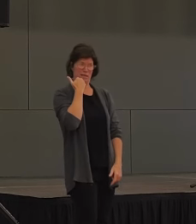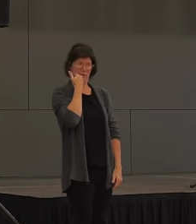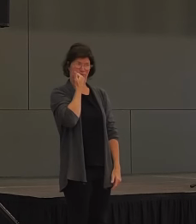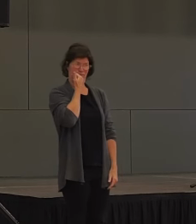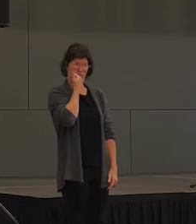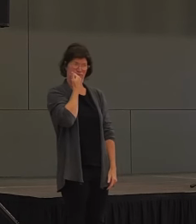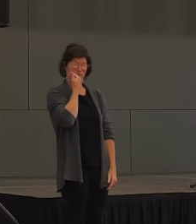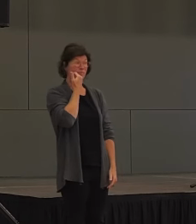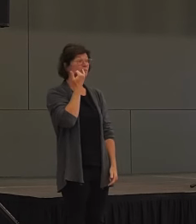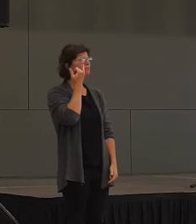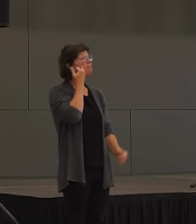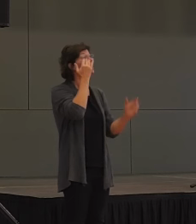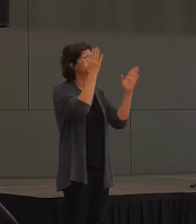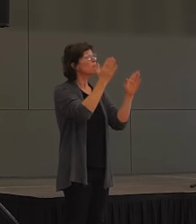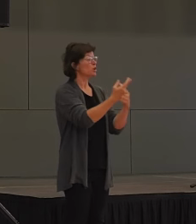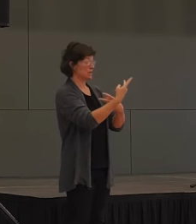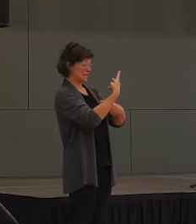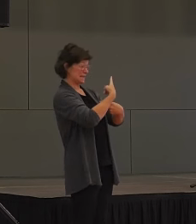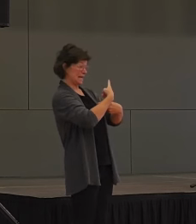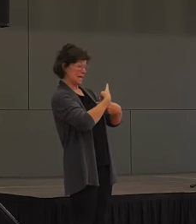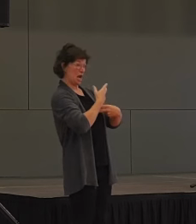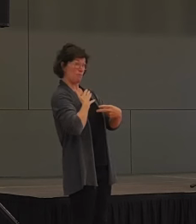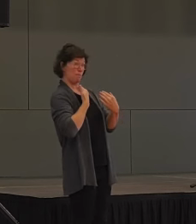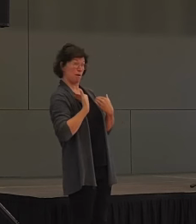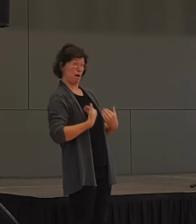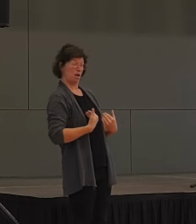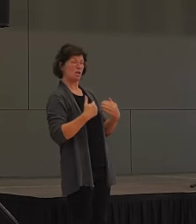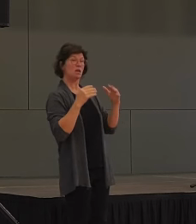is doing personal care, I